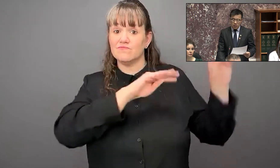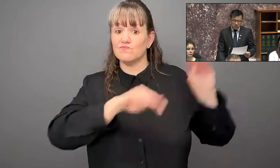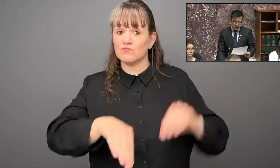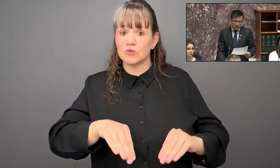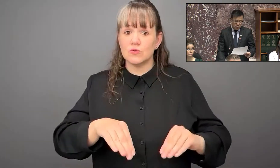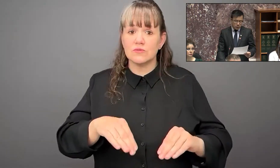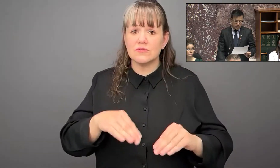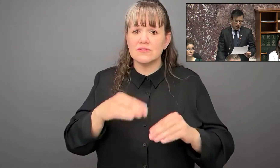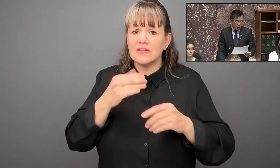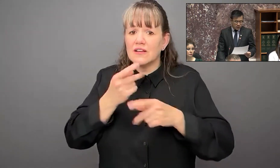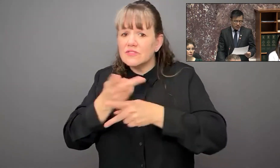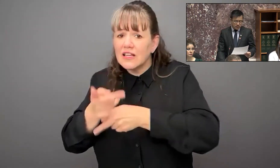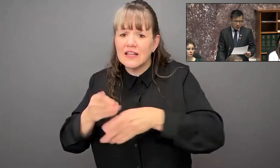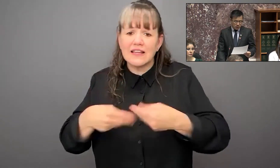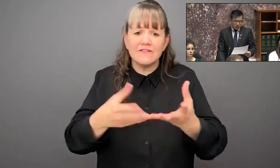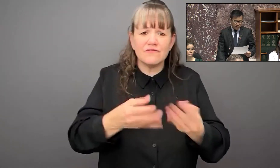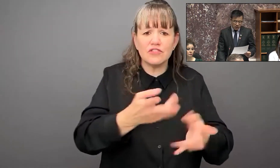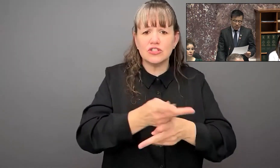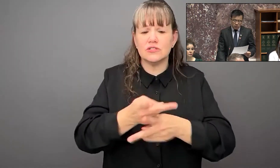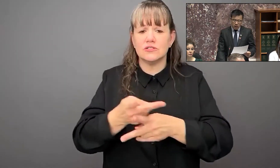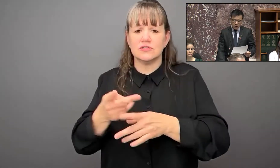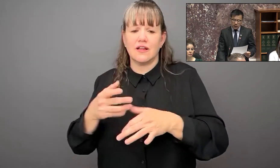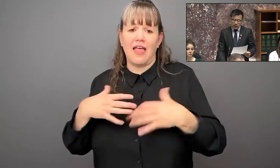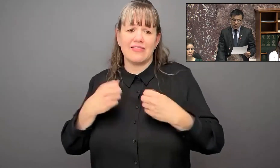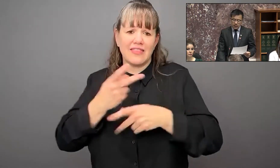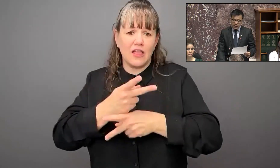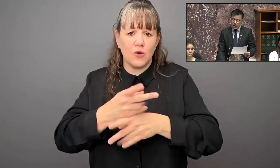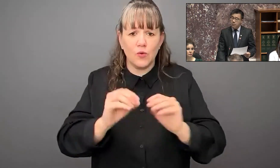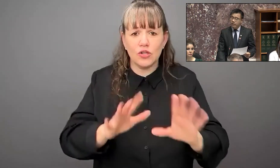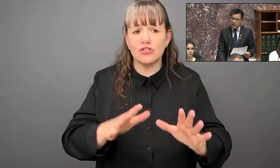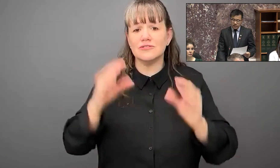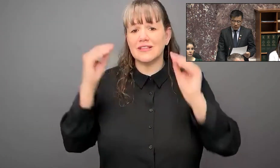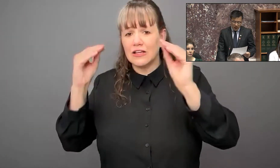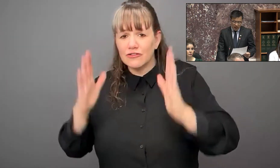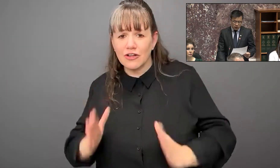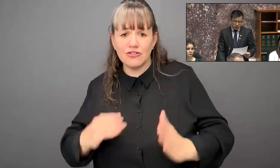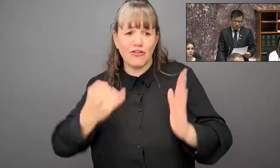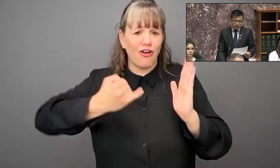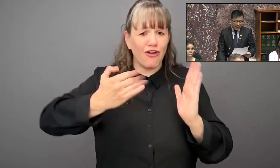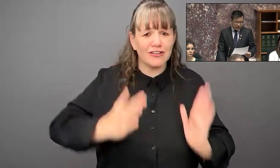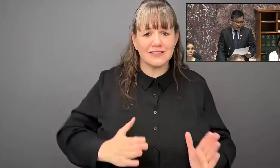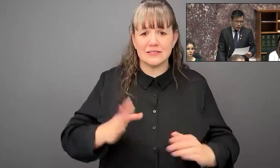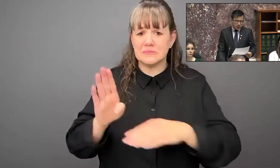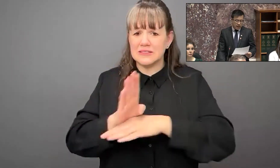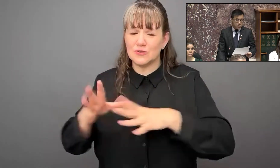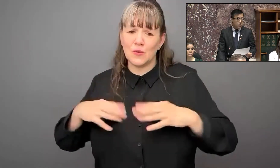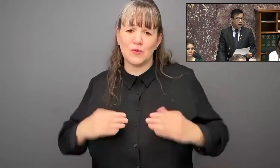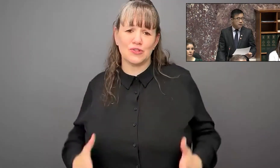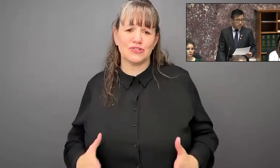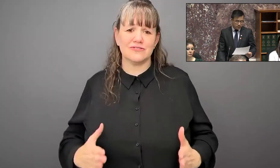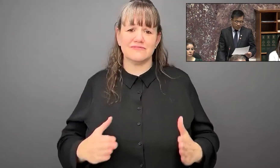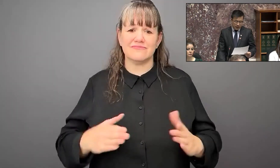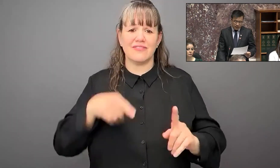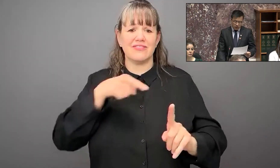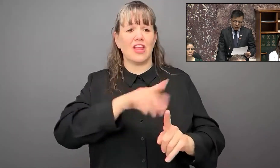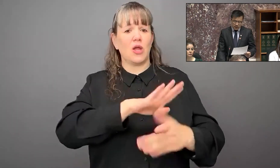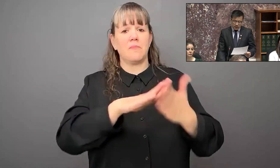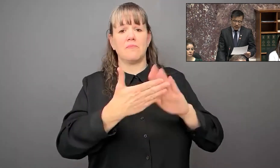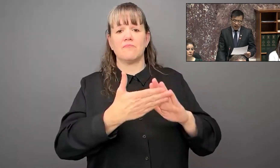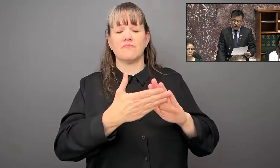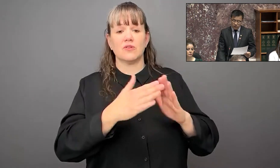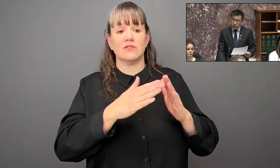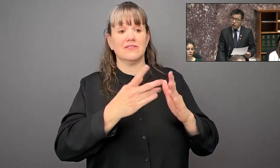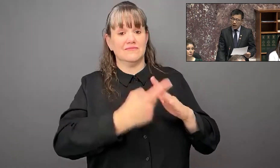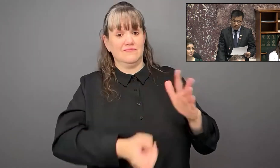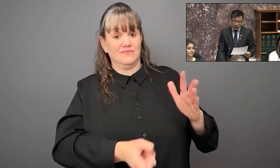educators, business owners, and artists, the Filipino community exemplifies compassion, dedication, and service. Their